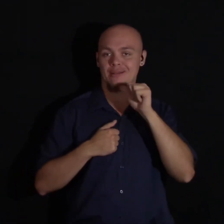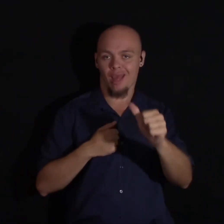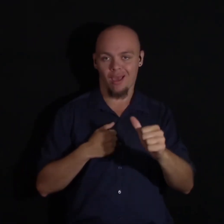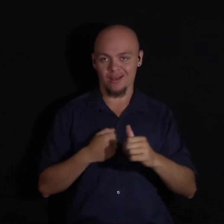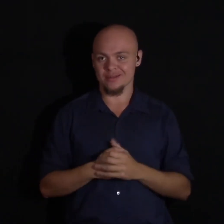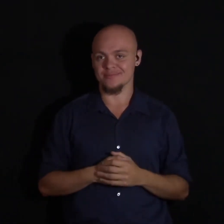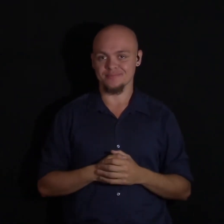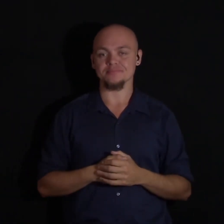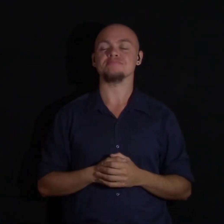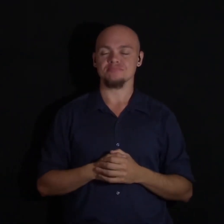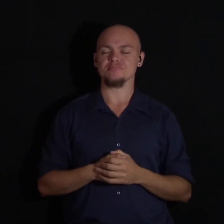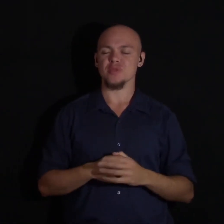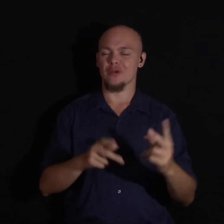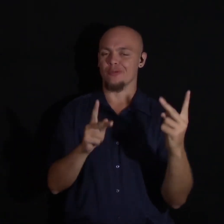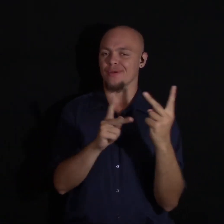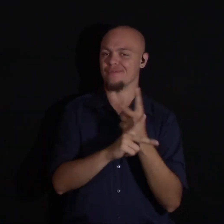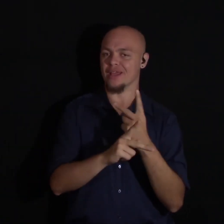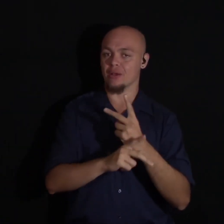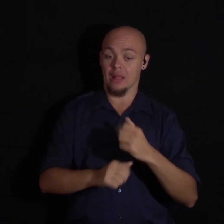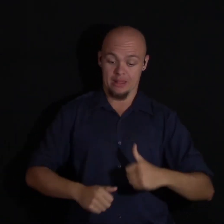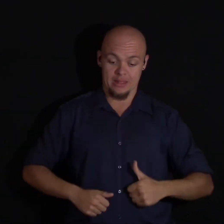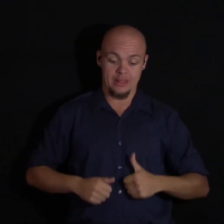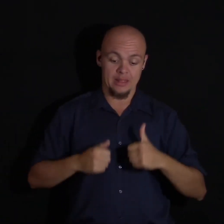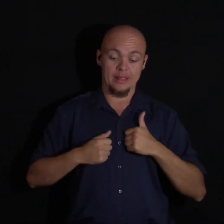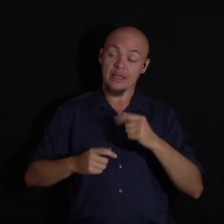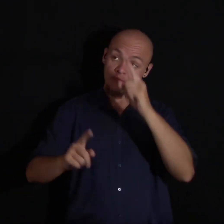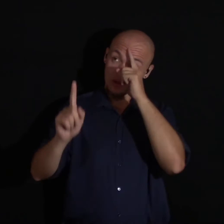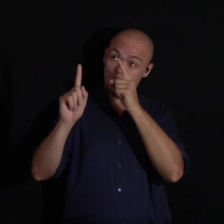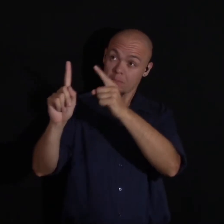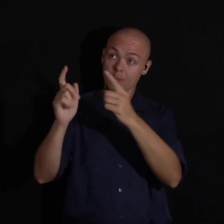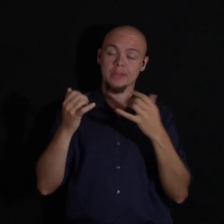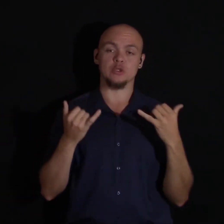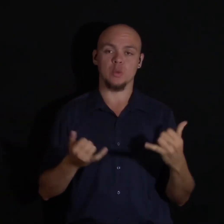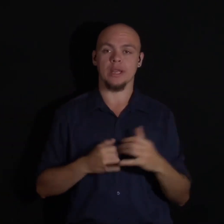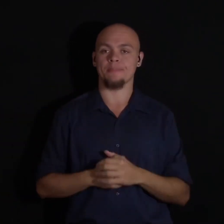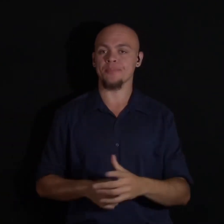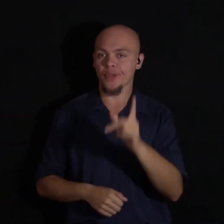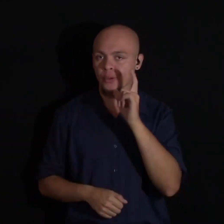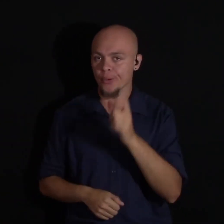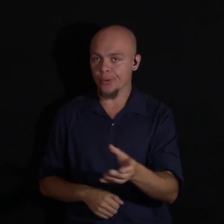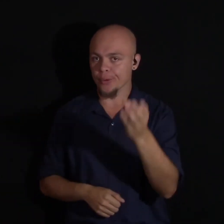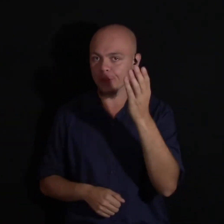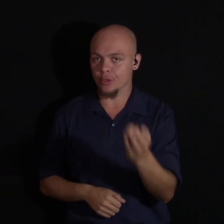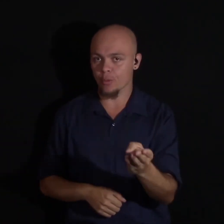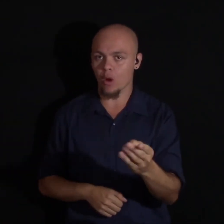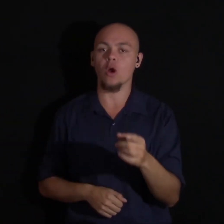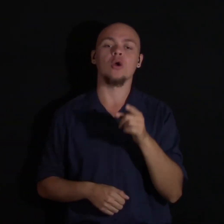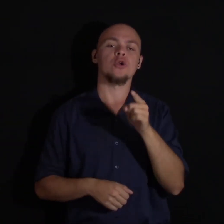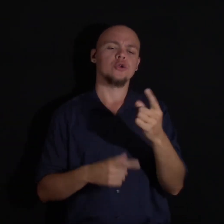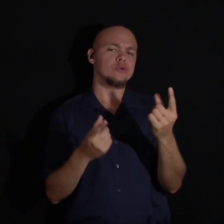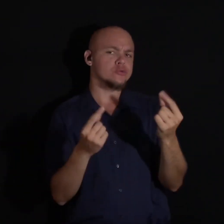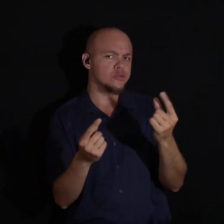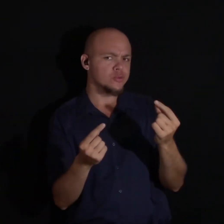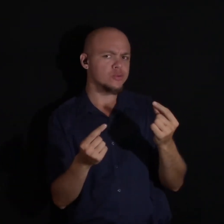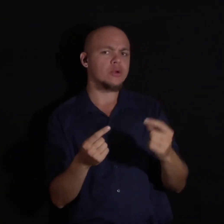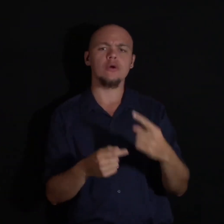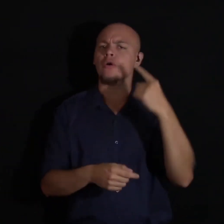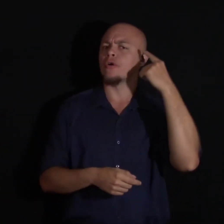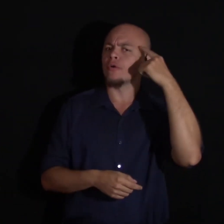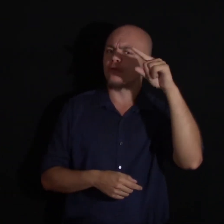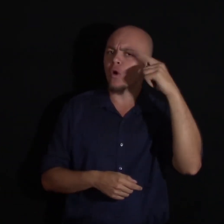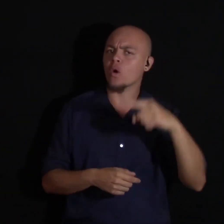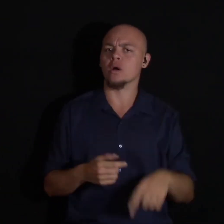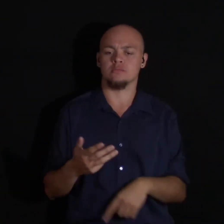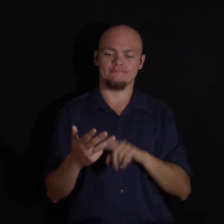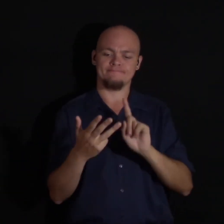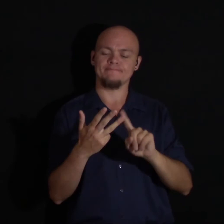So let's figure out the life purpose right now together. Who you are, what you do, who you do it for, what